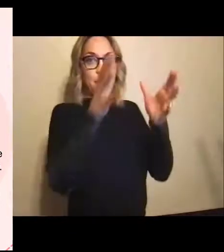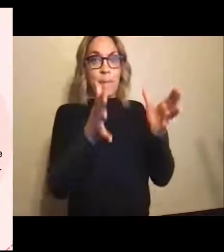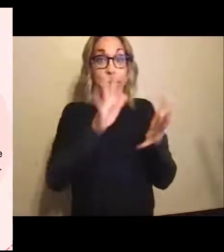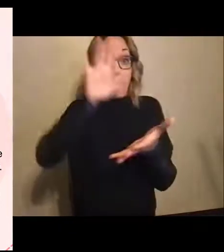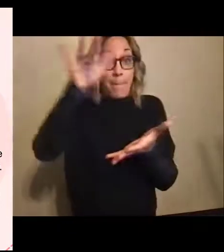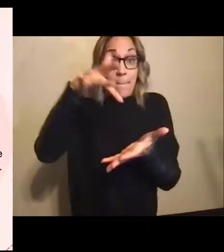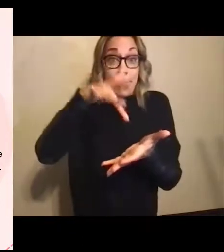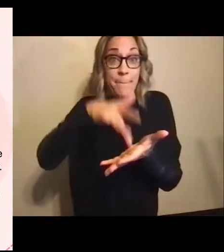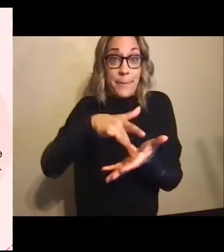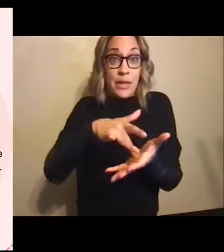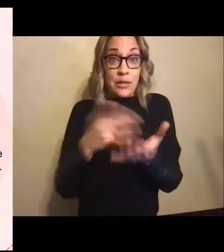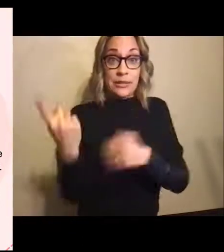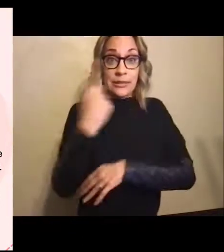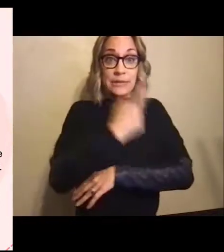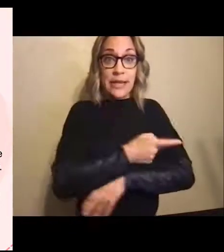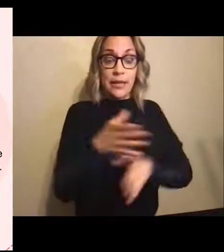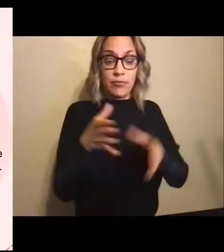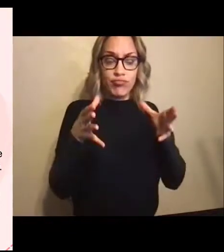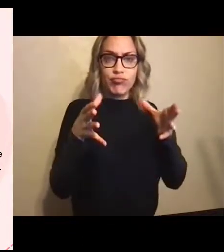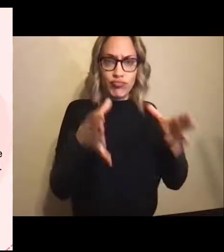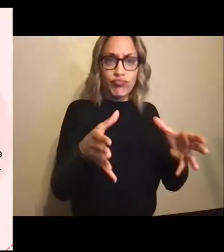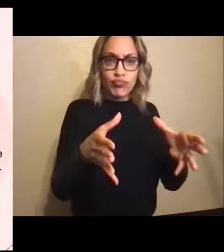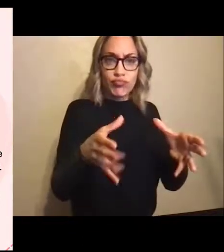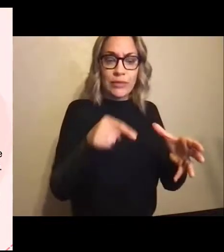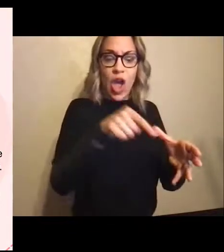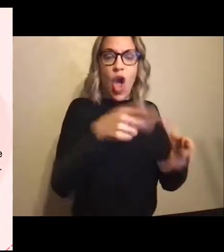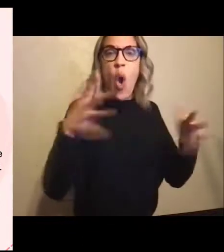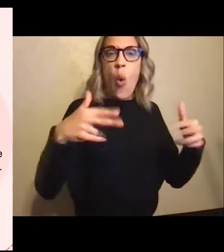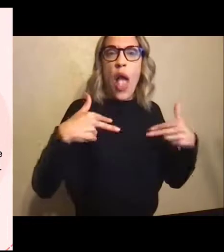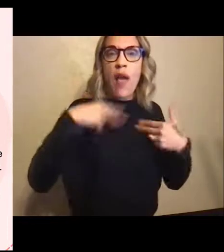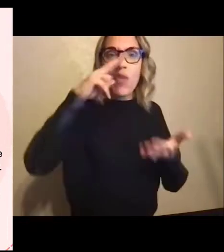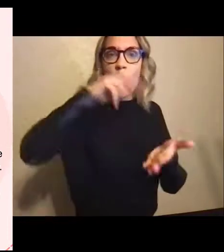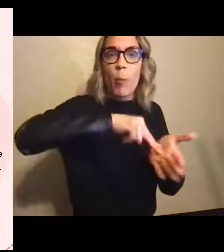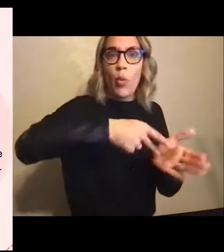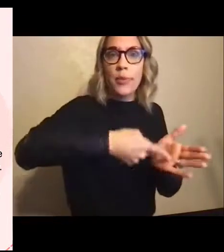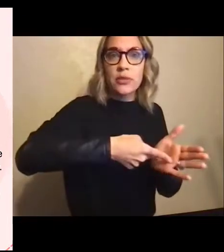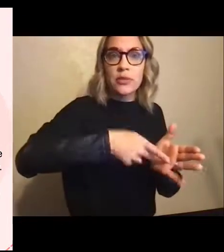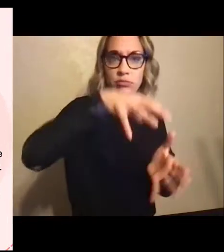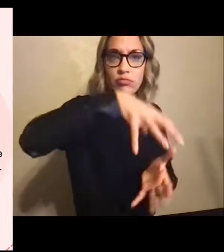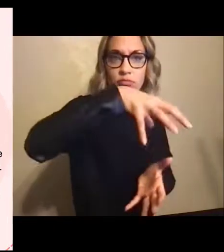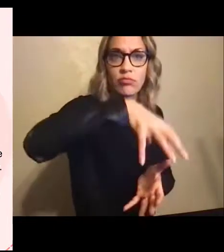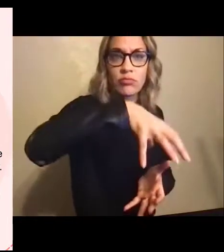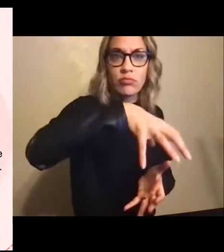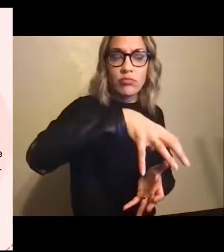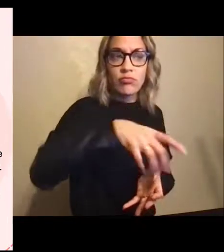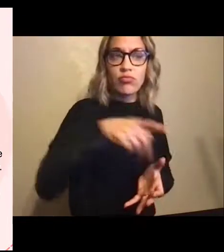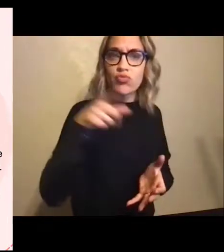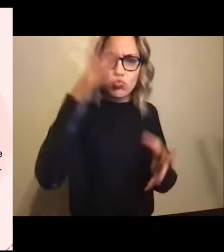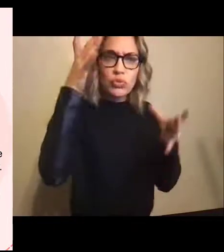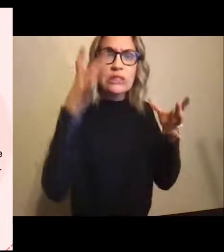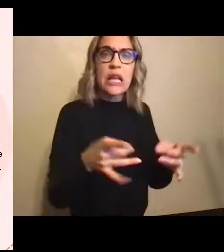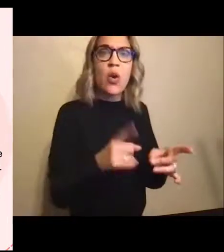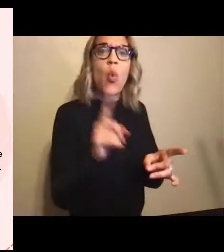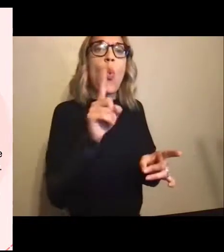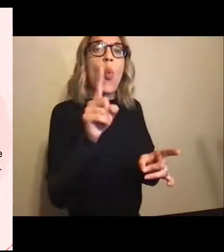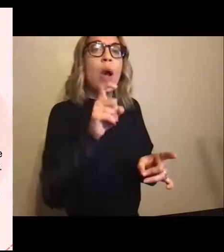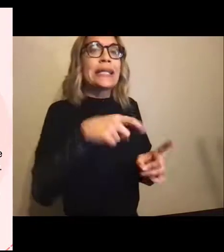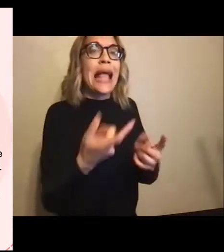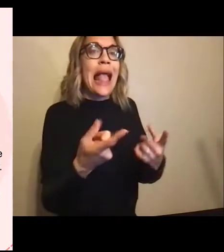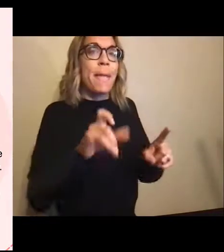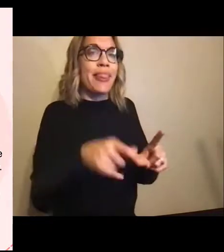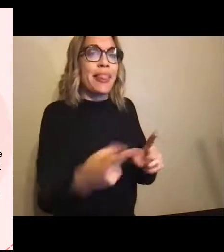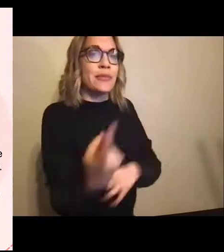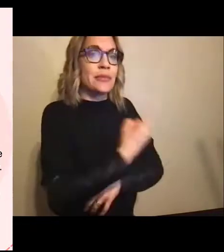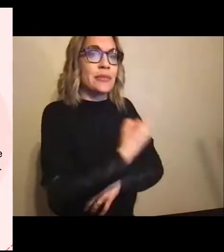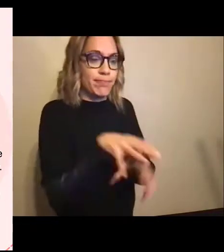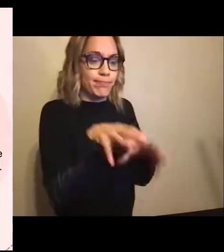on certain tasks in the morning. Then in the middle of your day, around or after lunch, focus on something that,